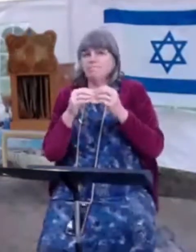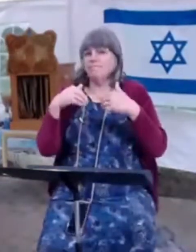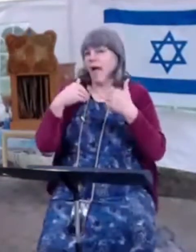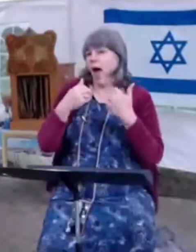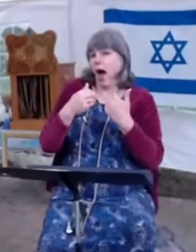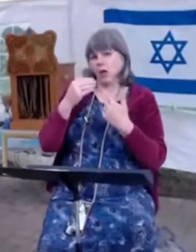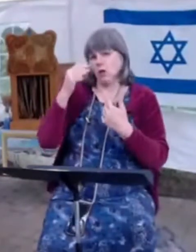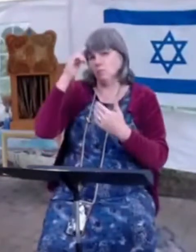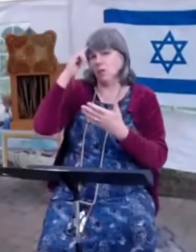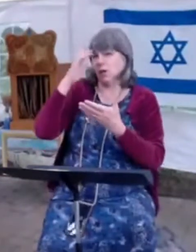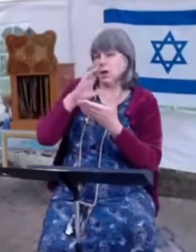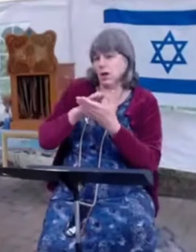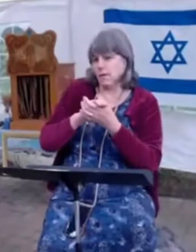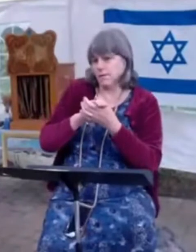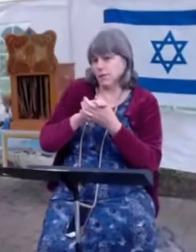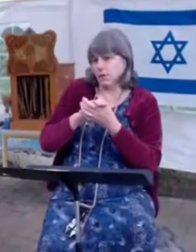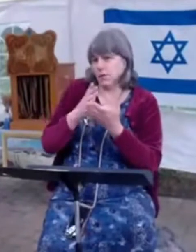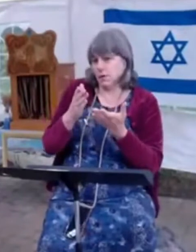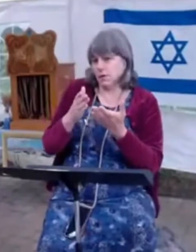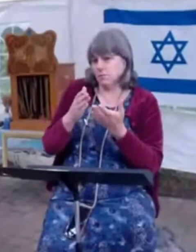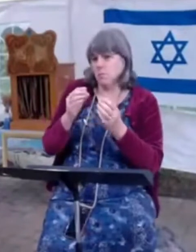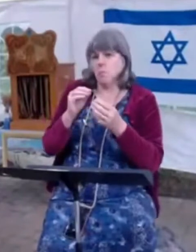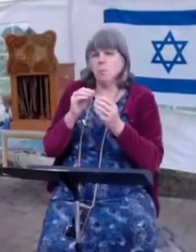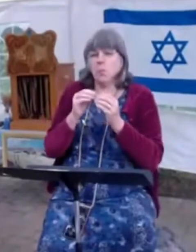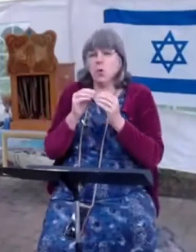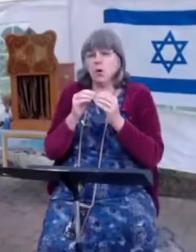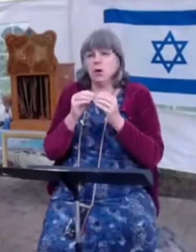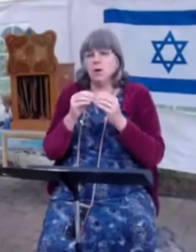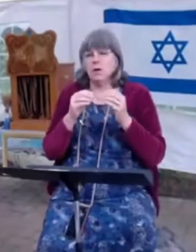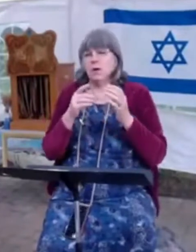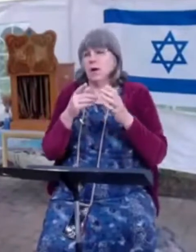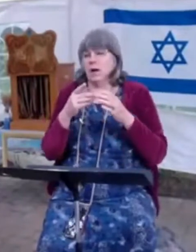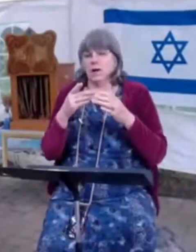the Besorah message that I agree with.